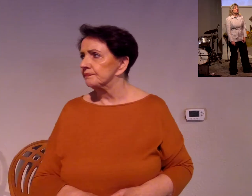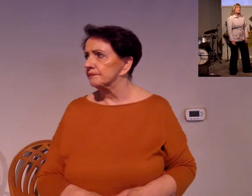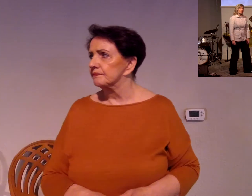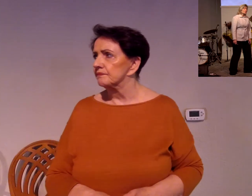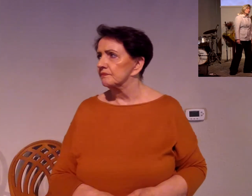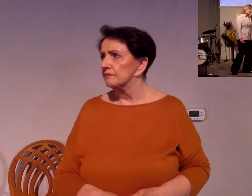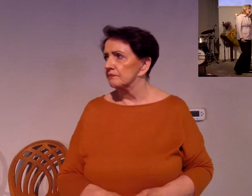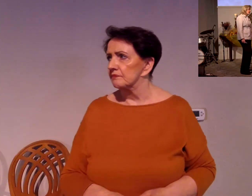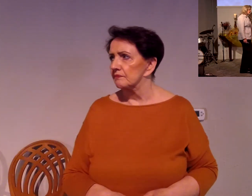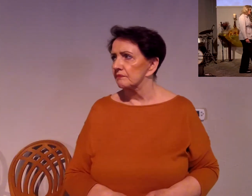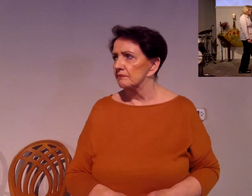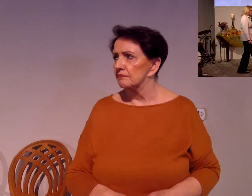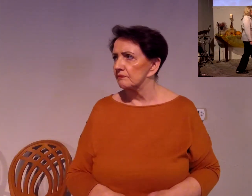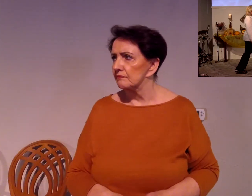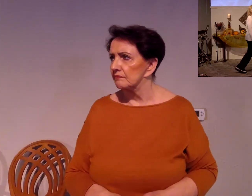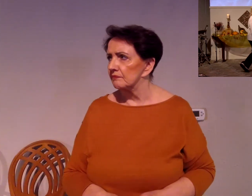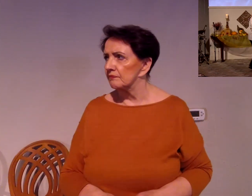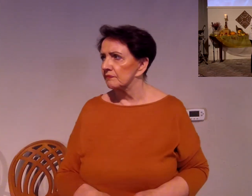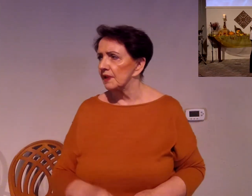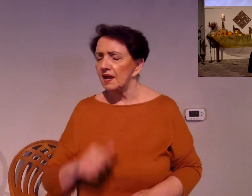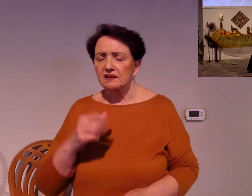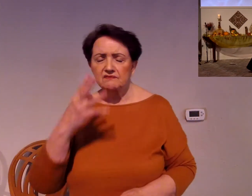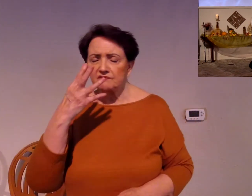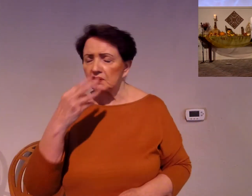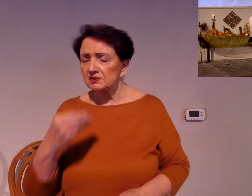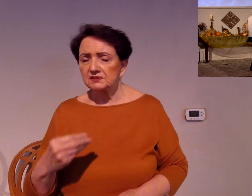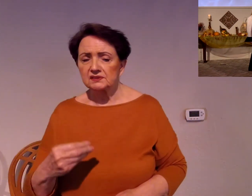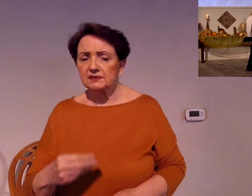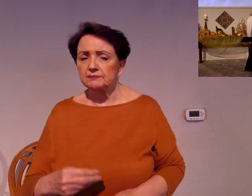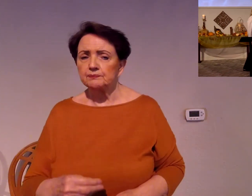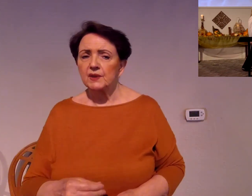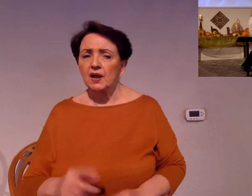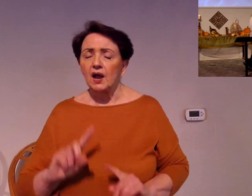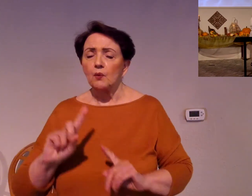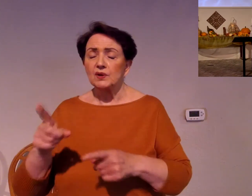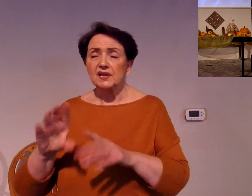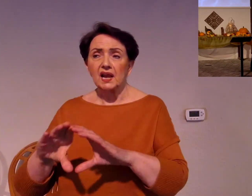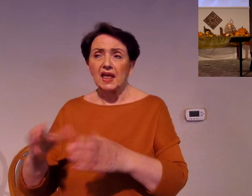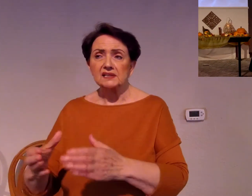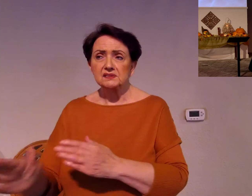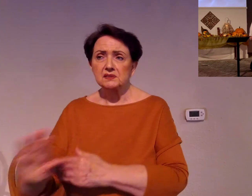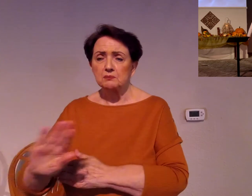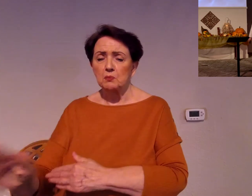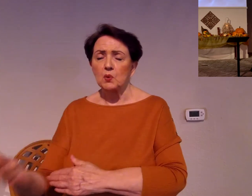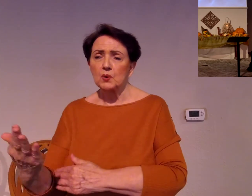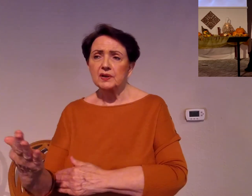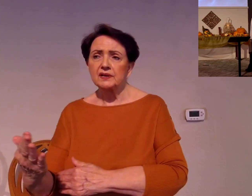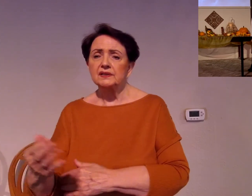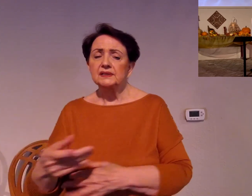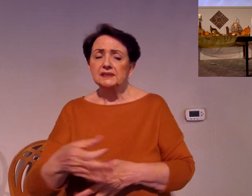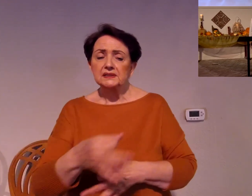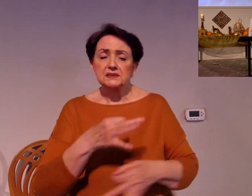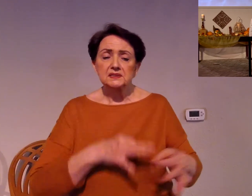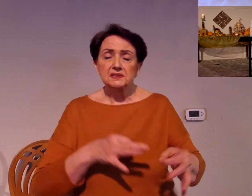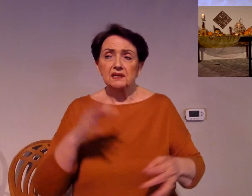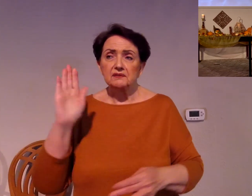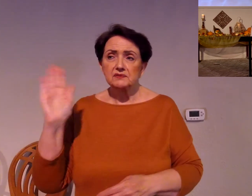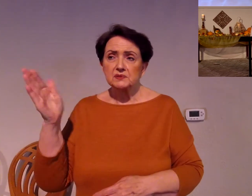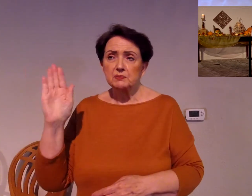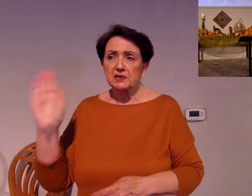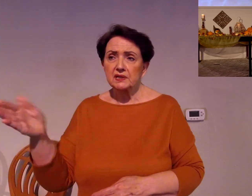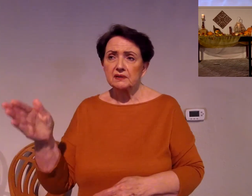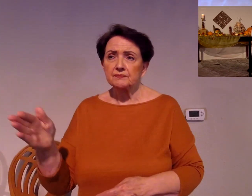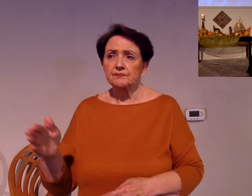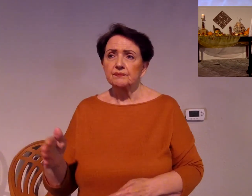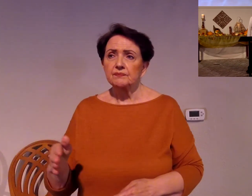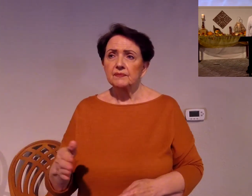I was so sick, I didn't fall asleep. I went the next morning, and instead of going in that class and giving that five-minute talk on